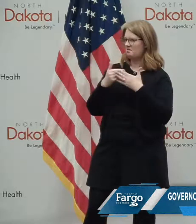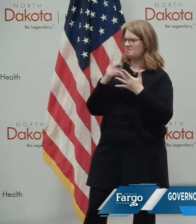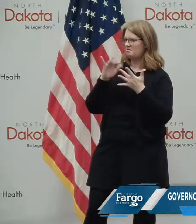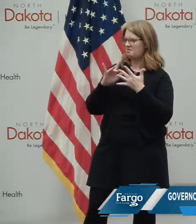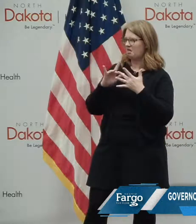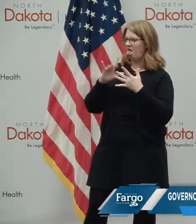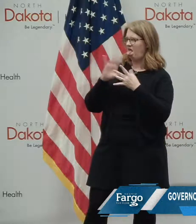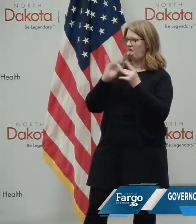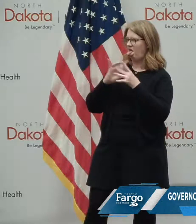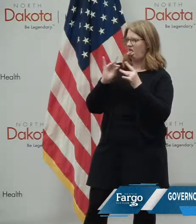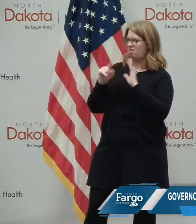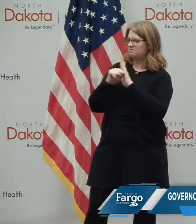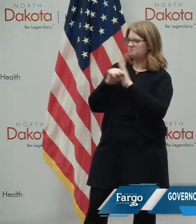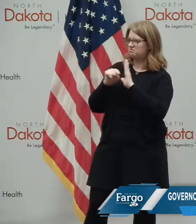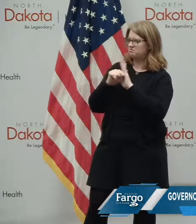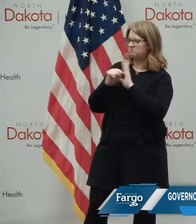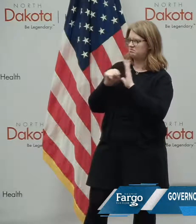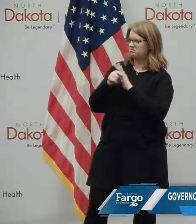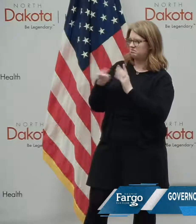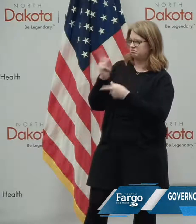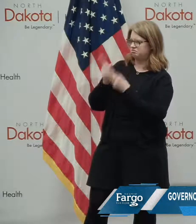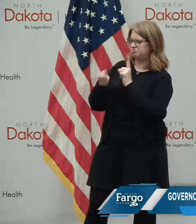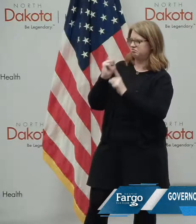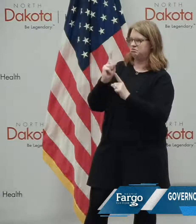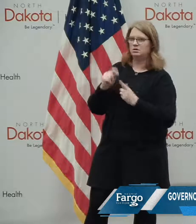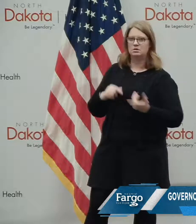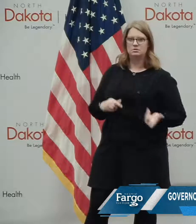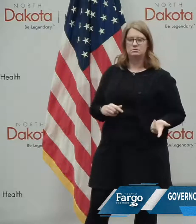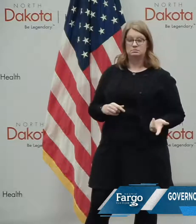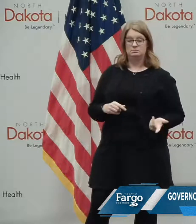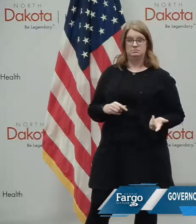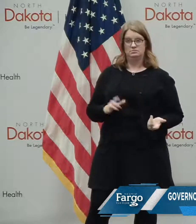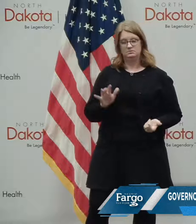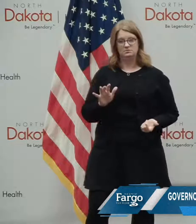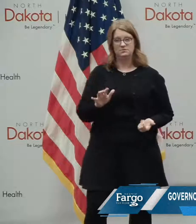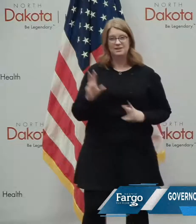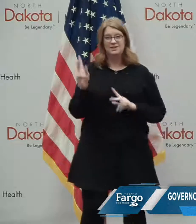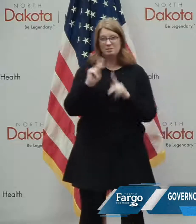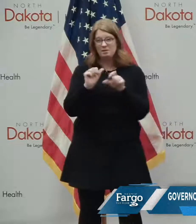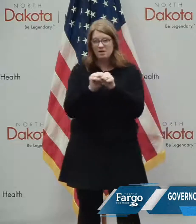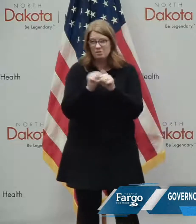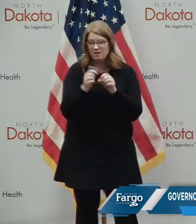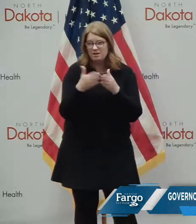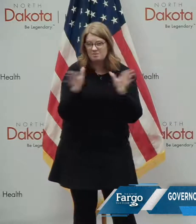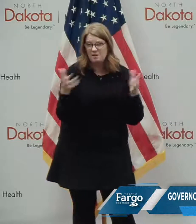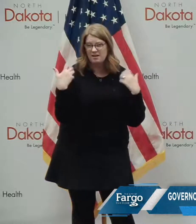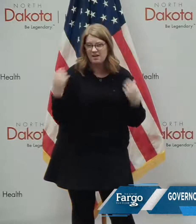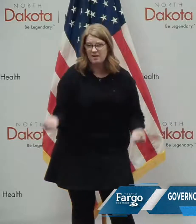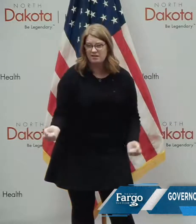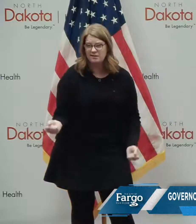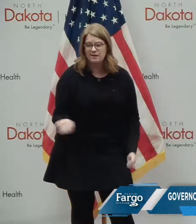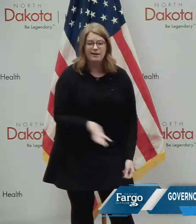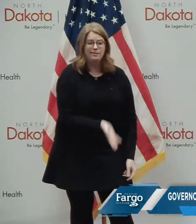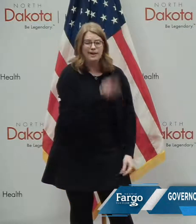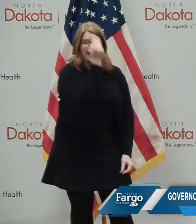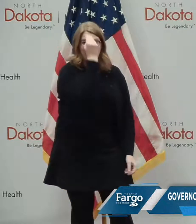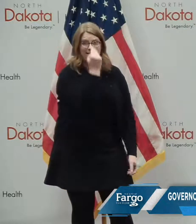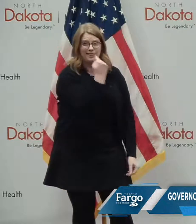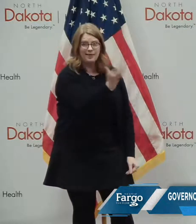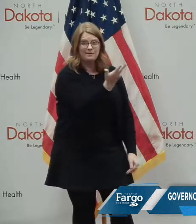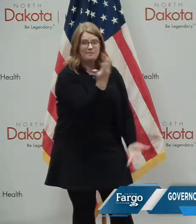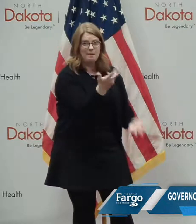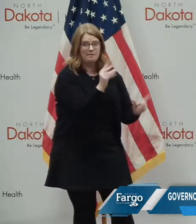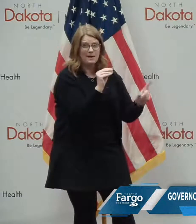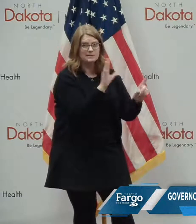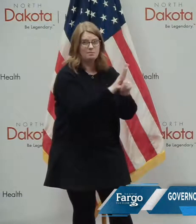this saddens me, because again, these people in public health that are working contact tracing, they're calling to let you know that you may have been exposed to